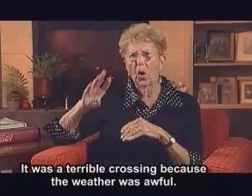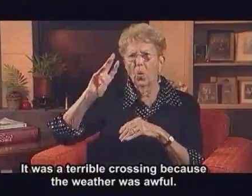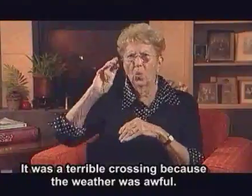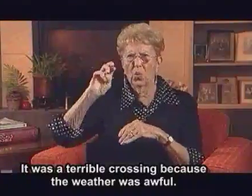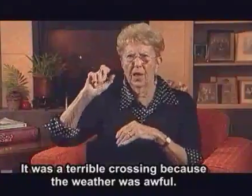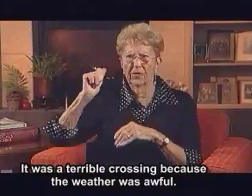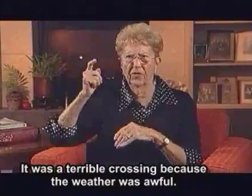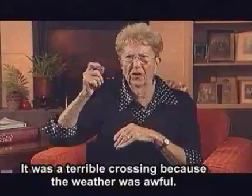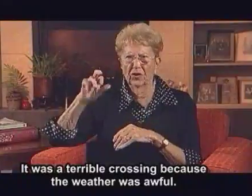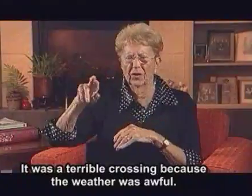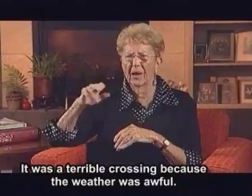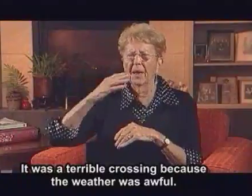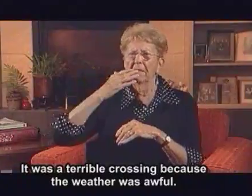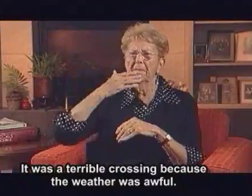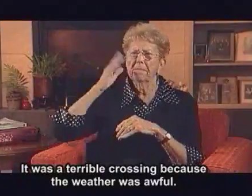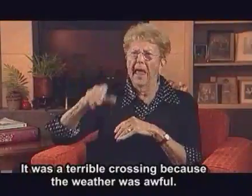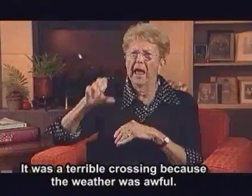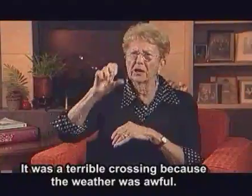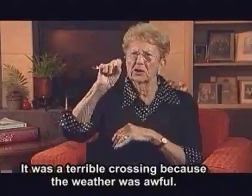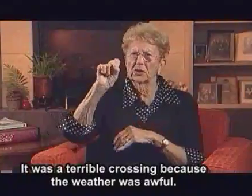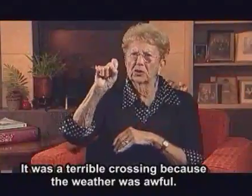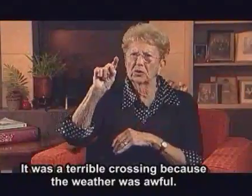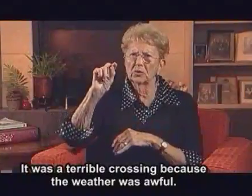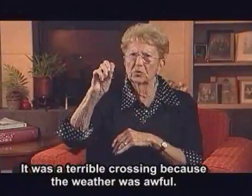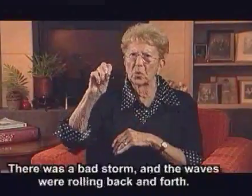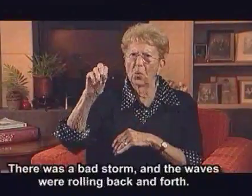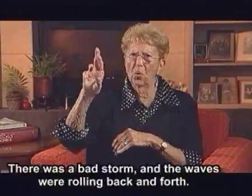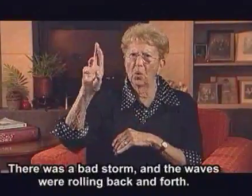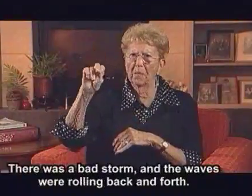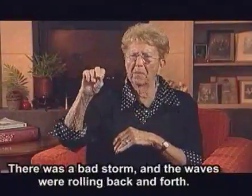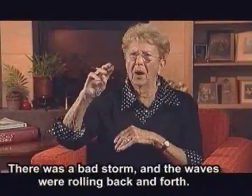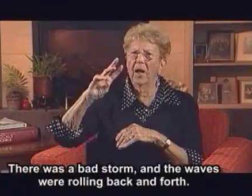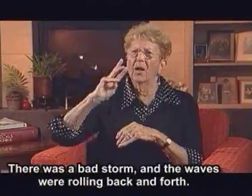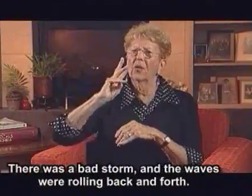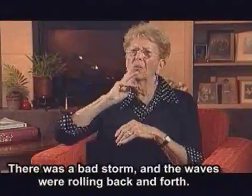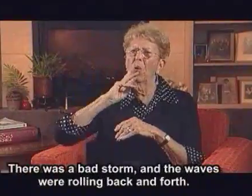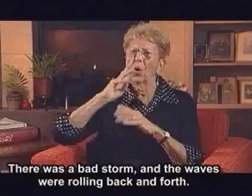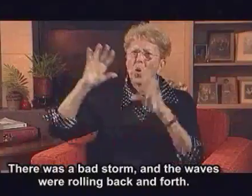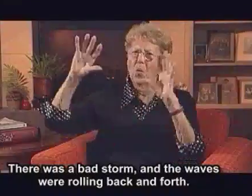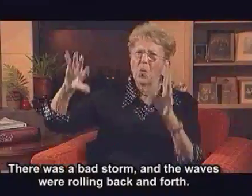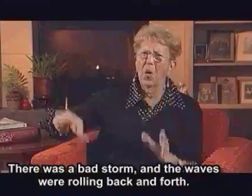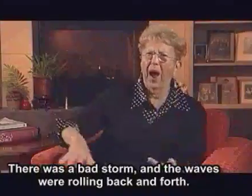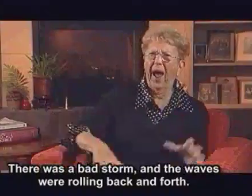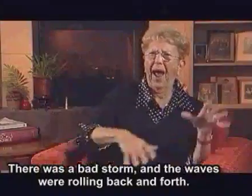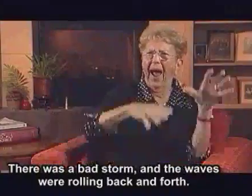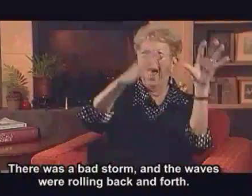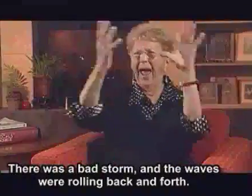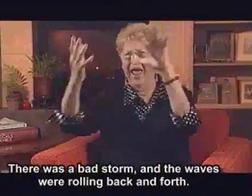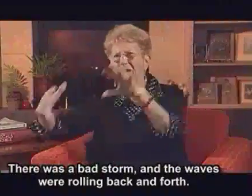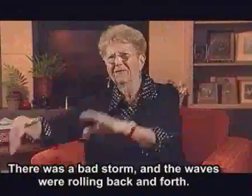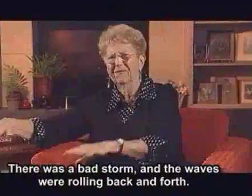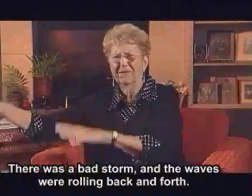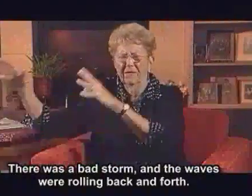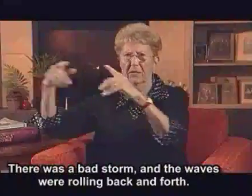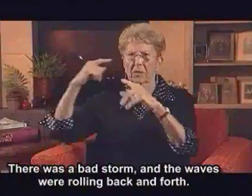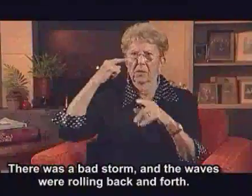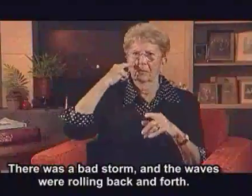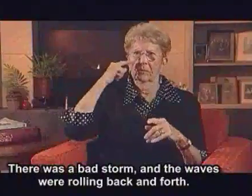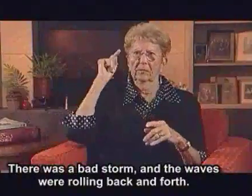It was a terrible crossing because the weather was awful. There was a bad storm. and the waves were rolling